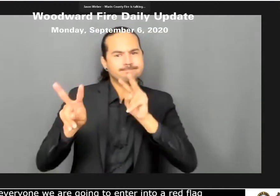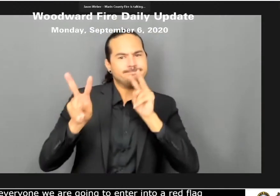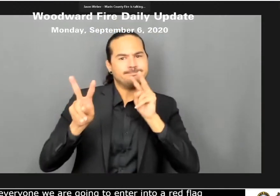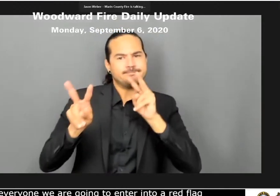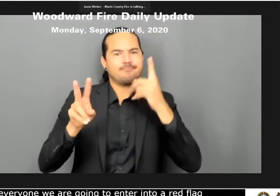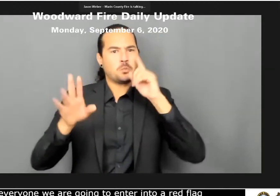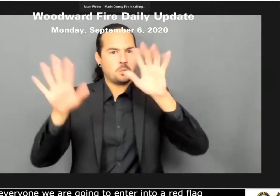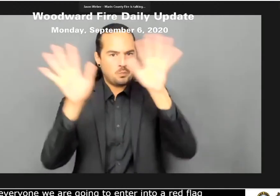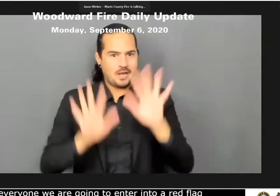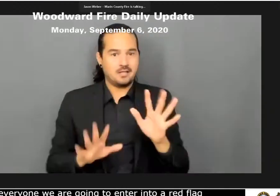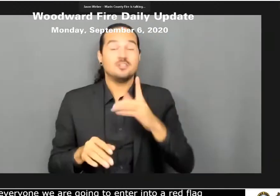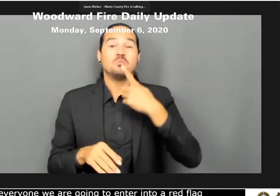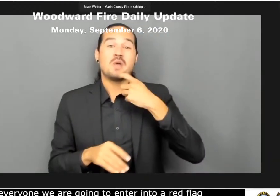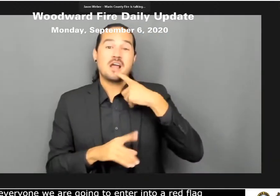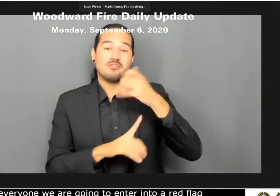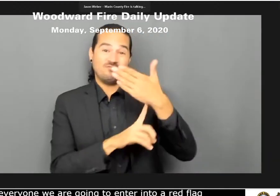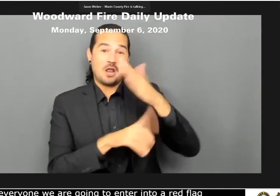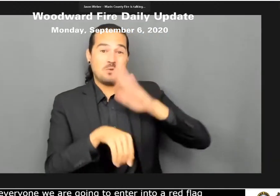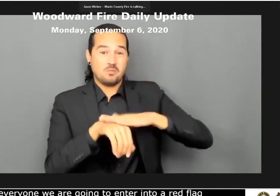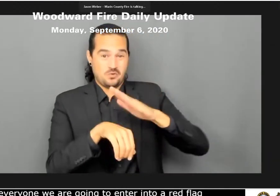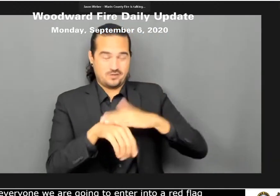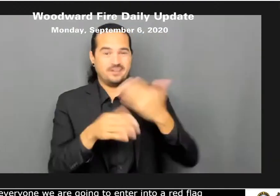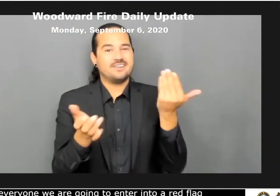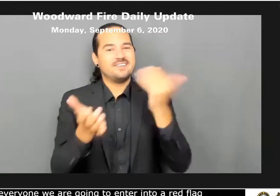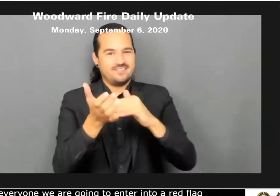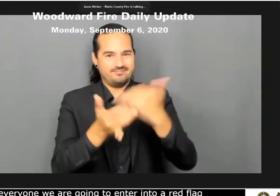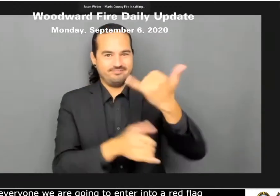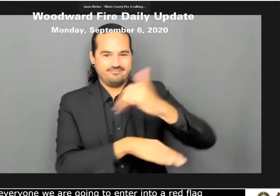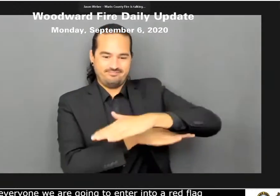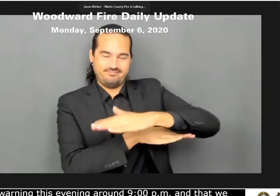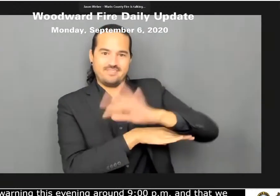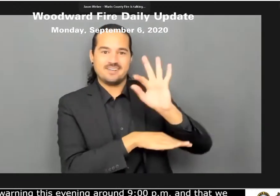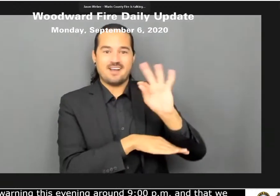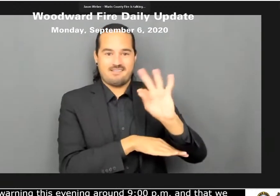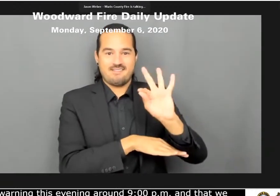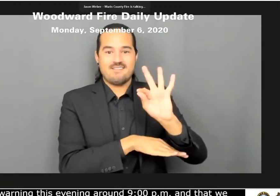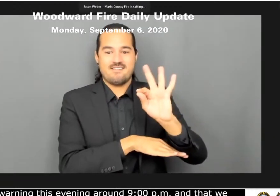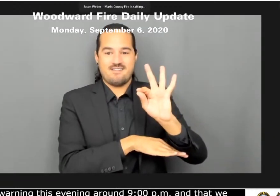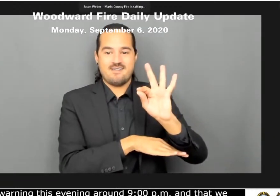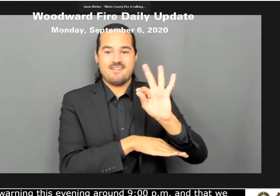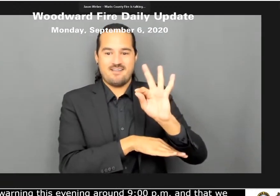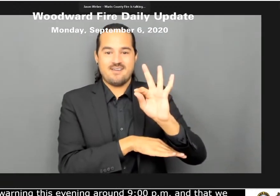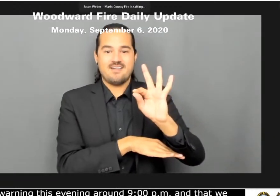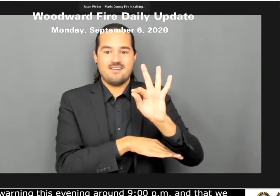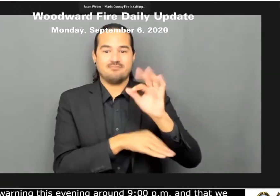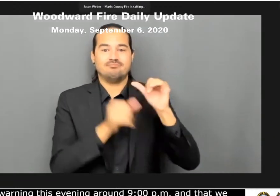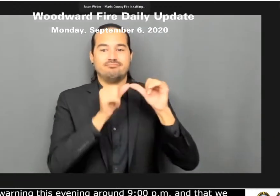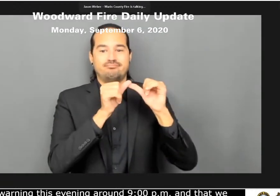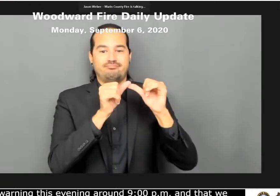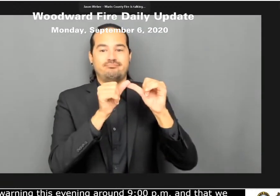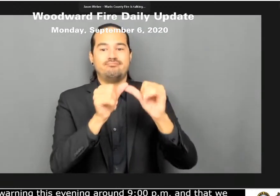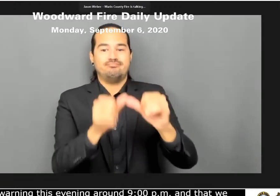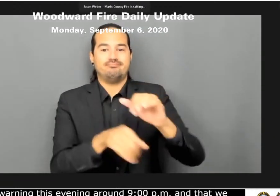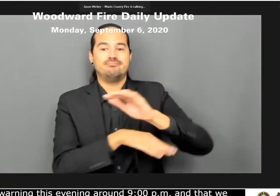that we all need to be cautious and think fire safety as we get through this